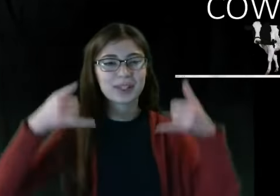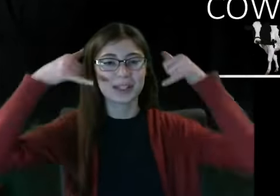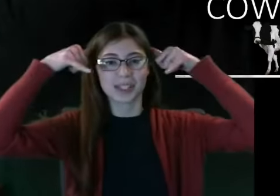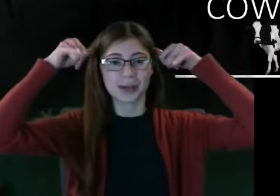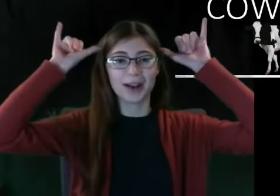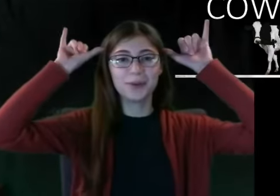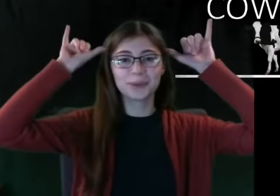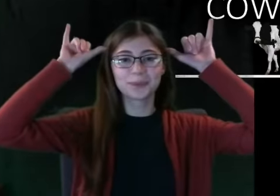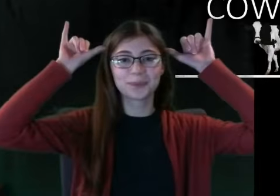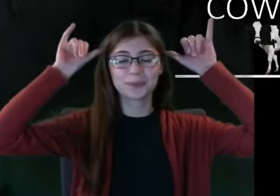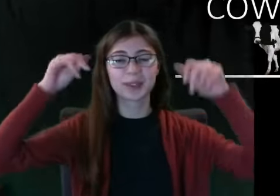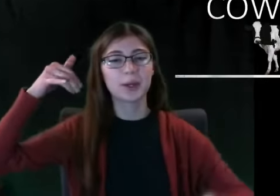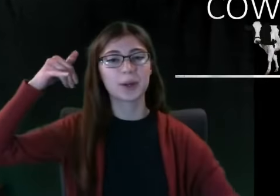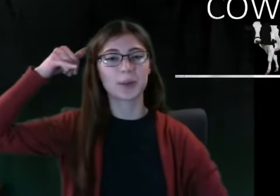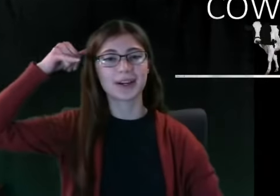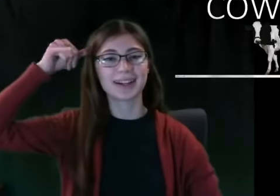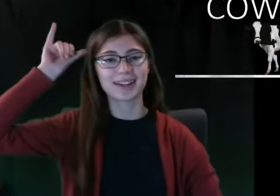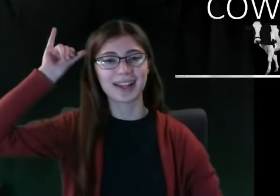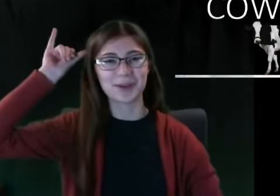So cow or cow.